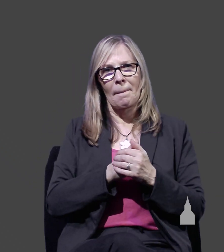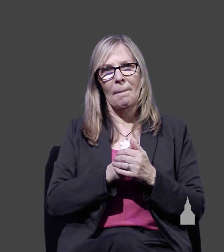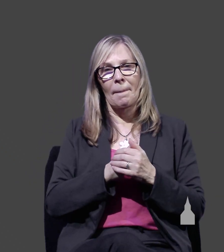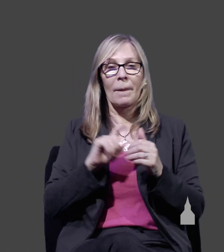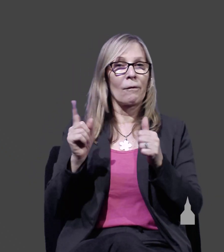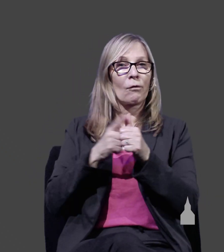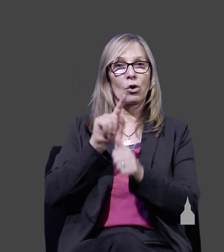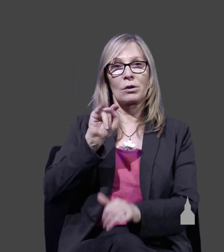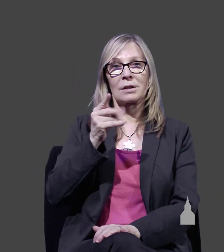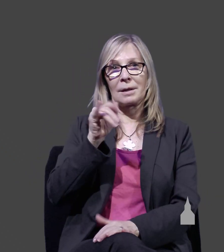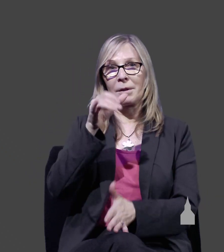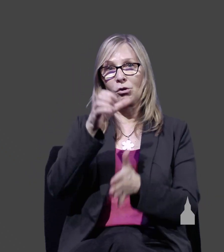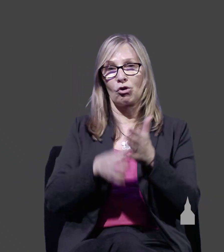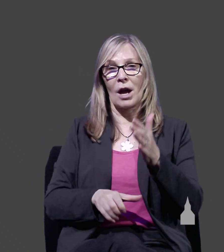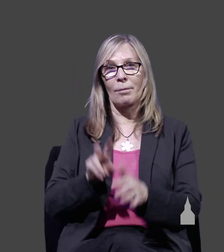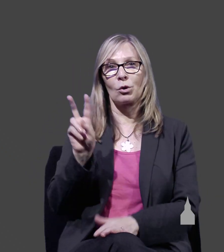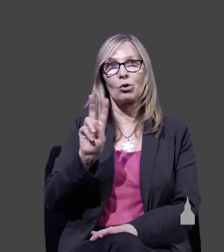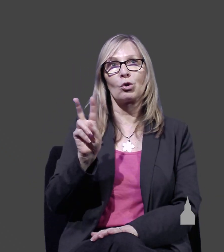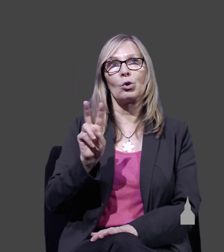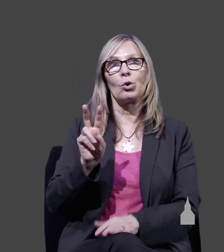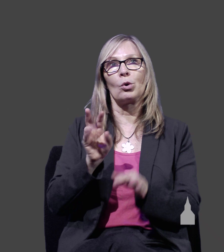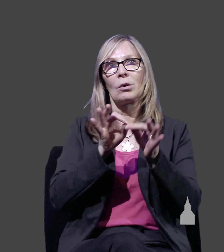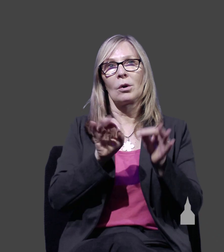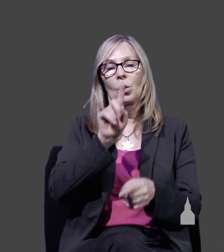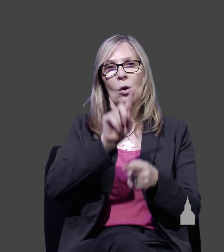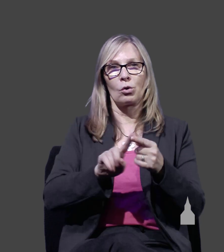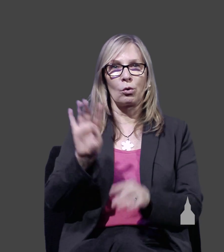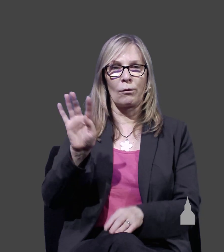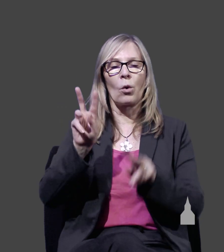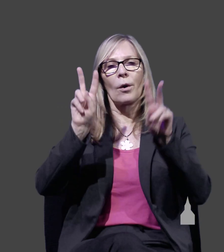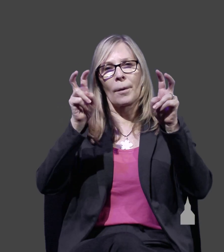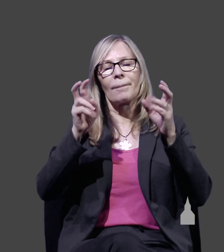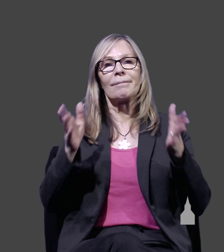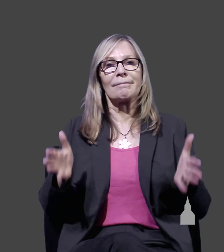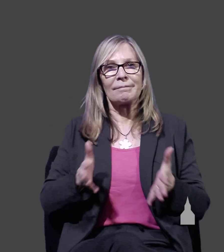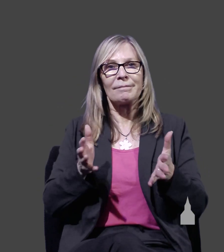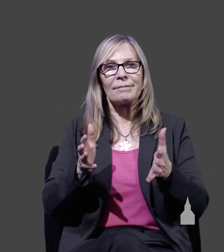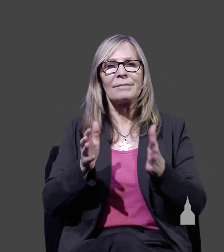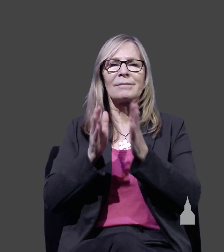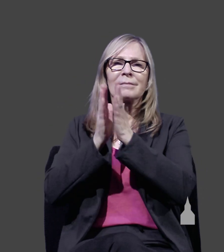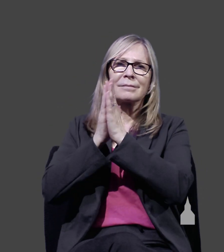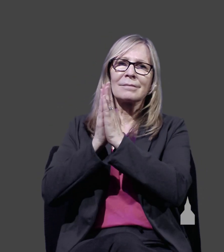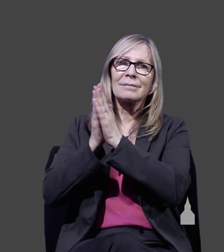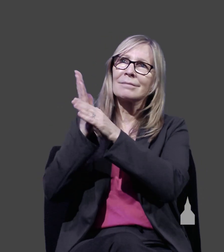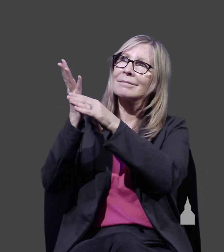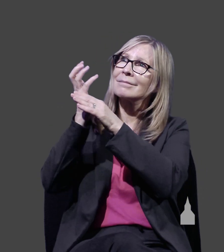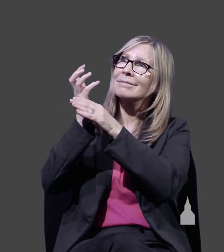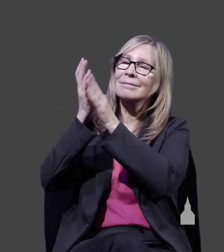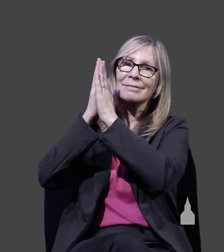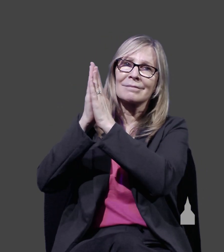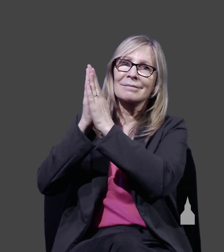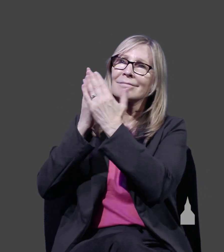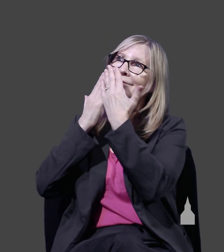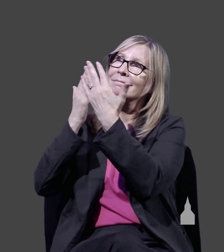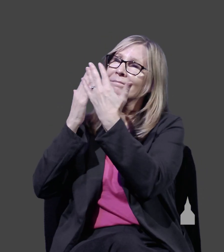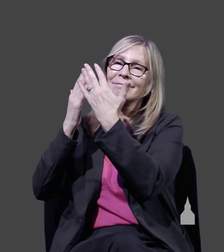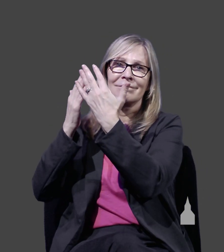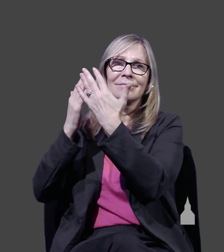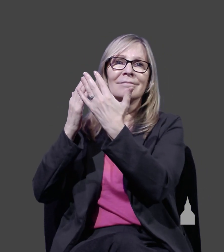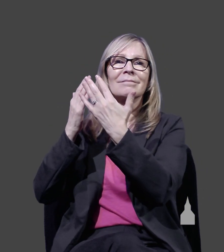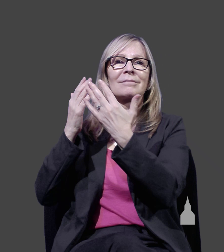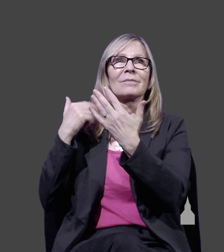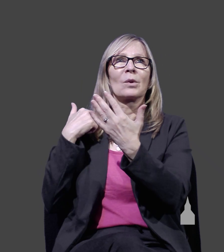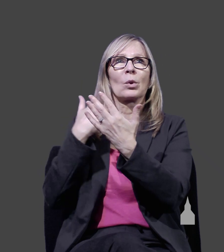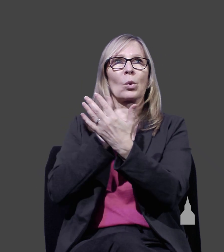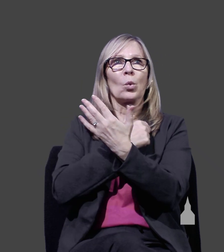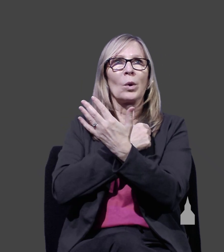1 Timothy 2, 1 to 4 summarizes it well. First of all, then, I urge that entreaties and prayers, petitions and thanksgivings be made on behalf